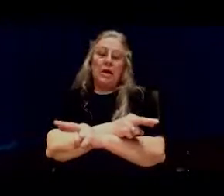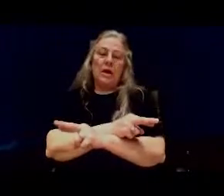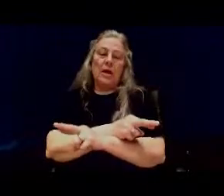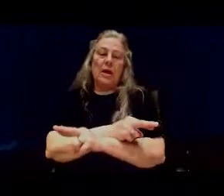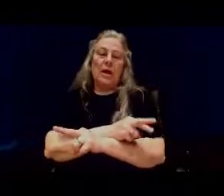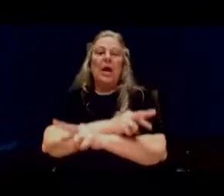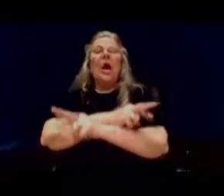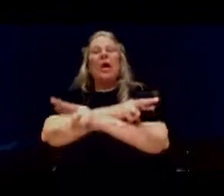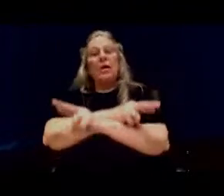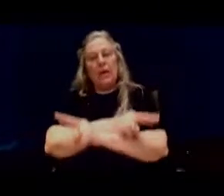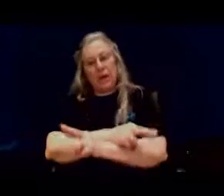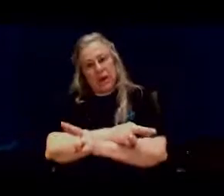Leaning,